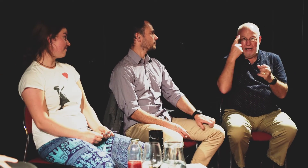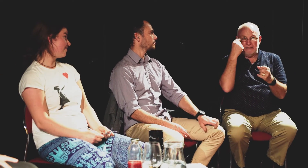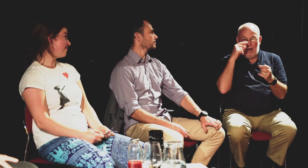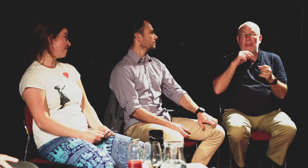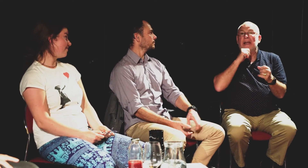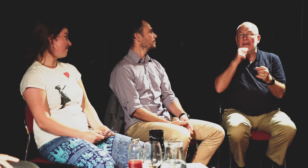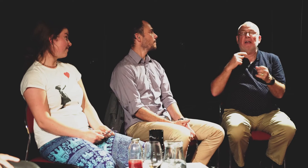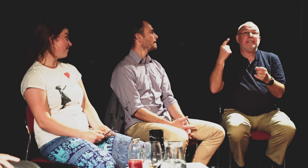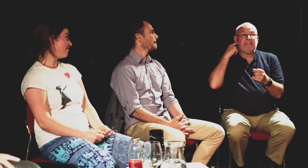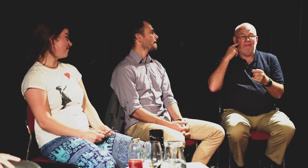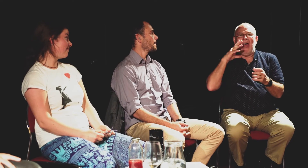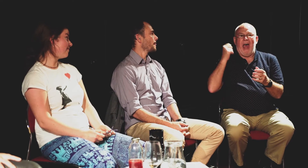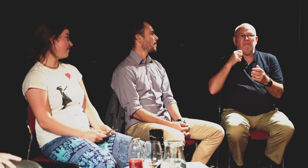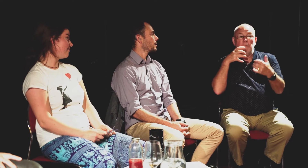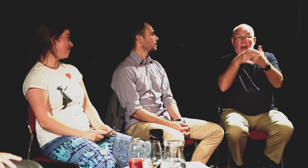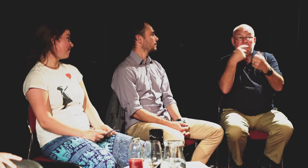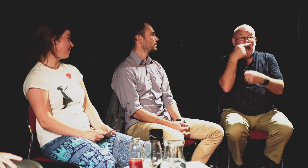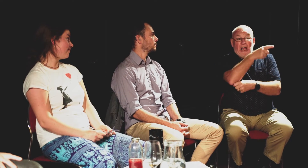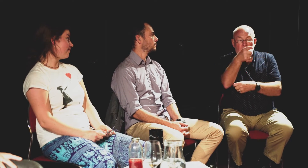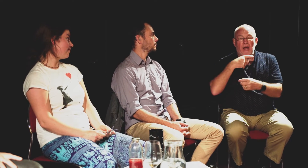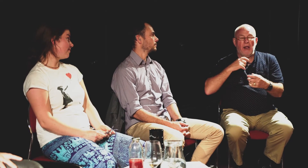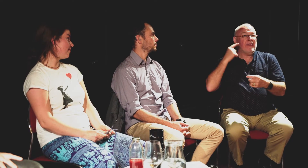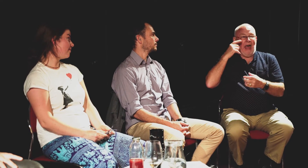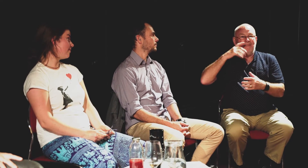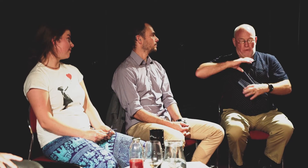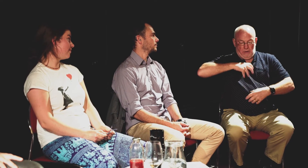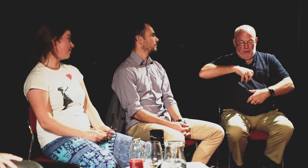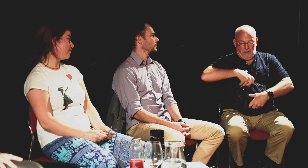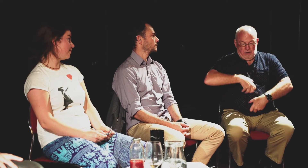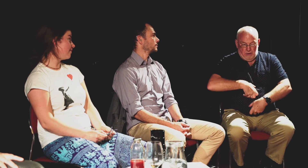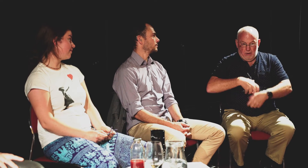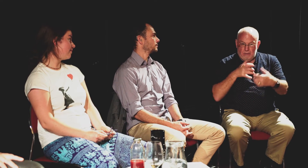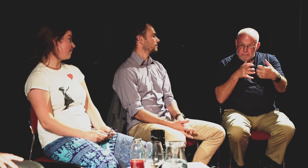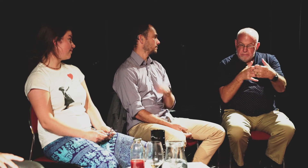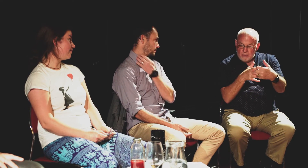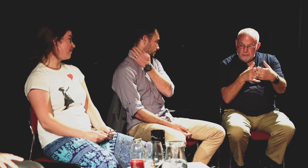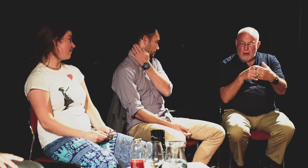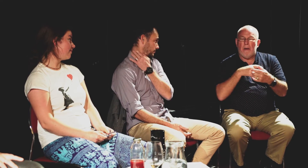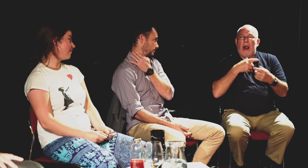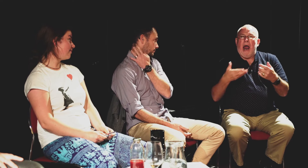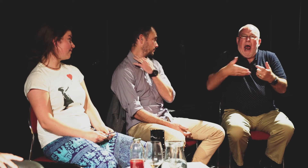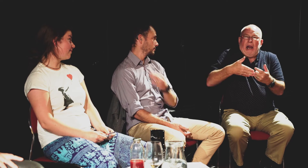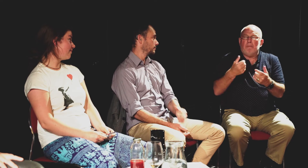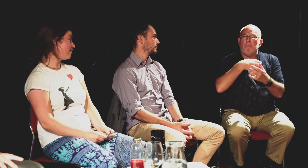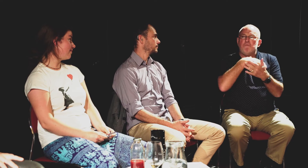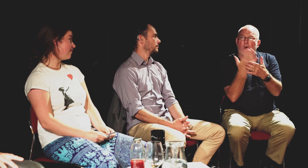there. So if the deaf match the hearing, then they change their mode so much that